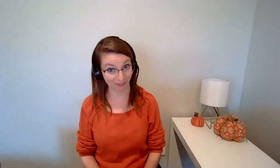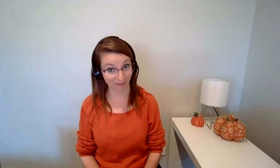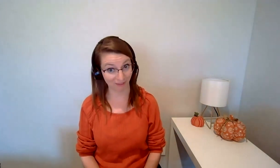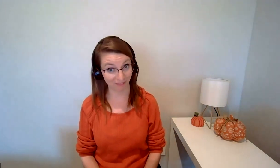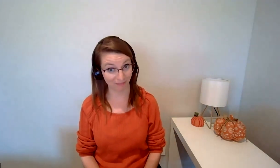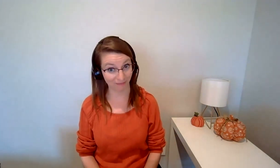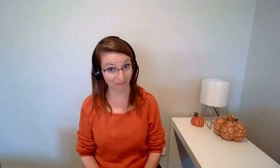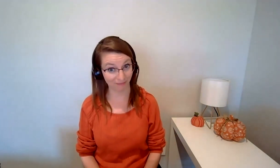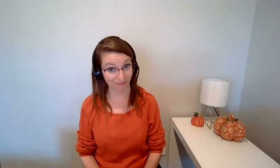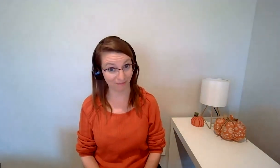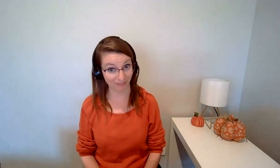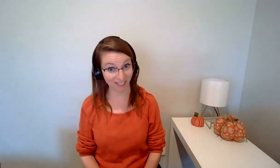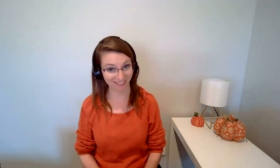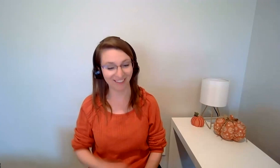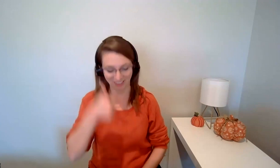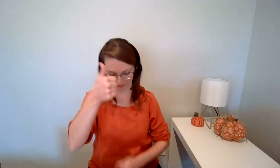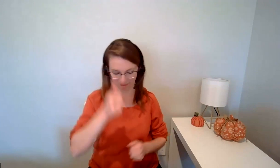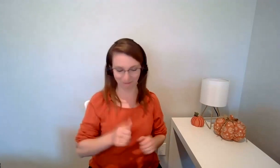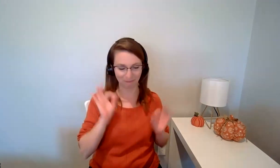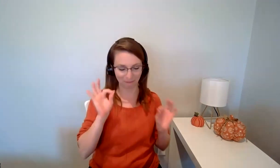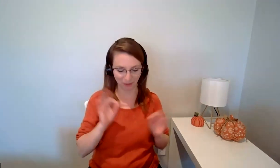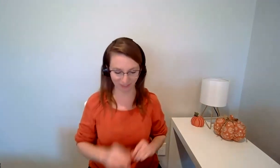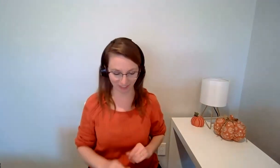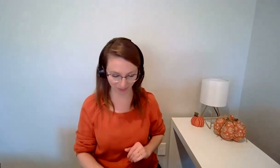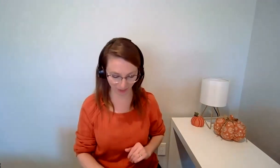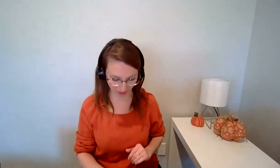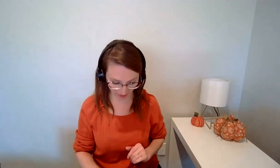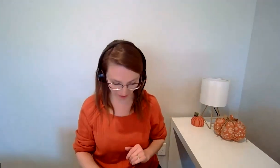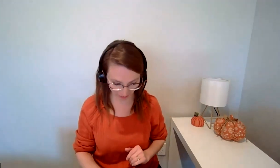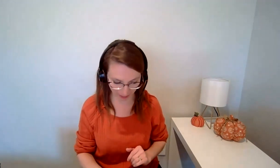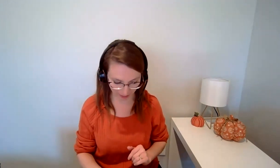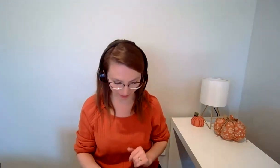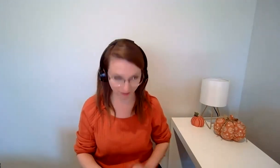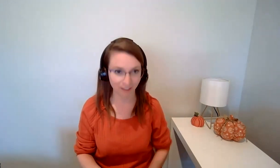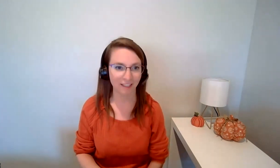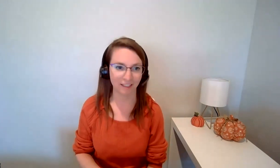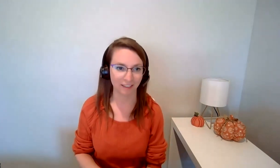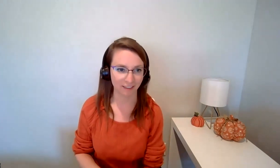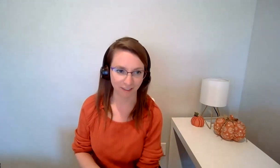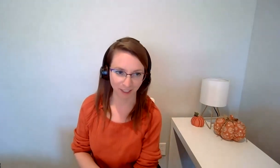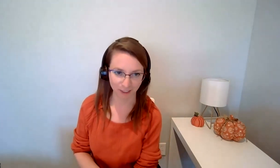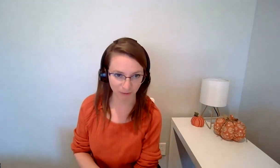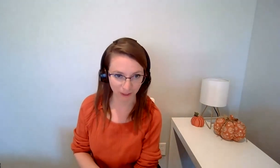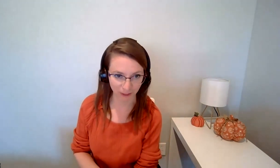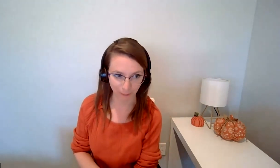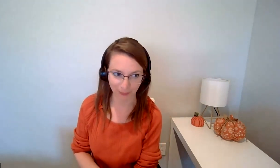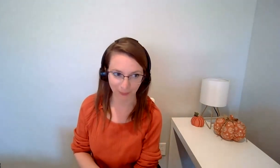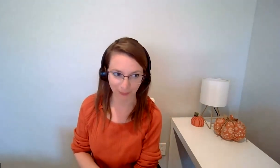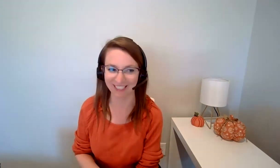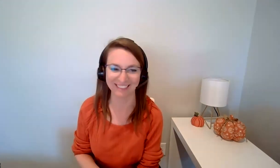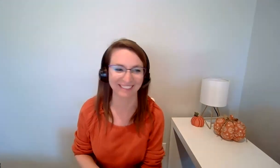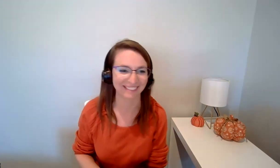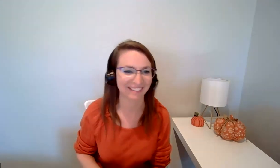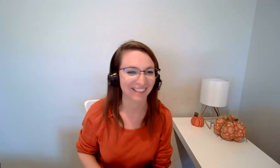Jeremy. Right? Okay. Perfect. Very good. Okay. Next victim.